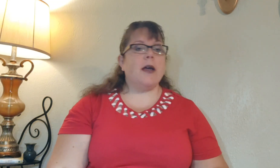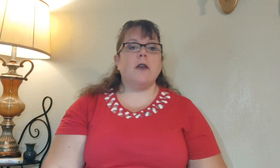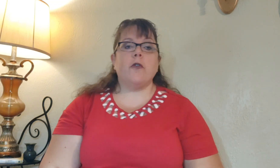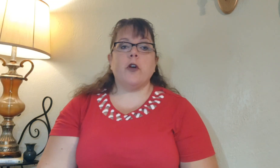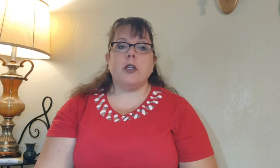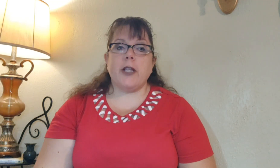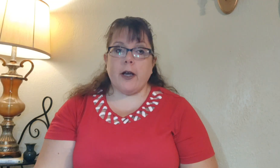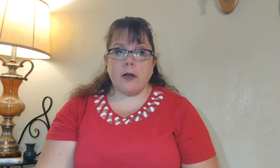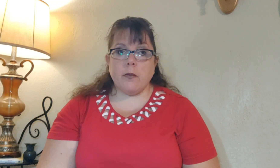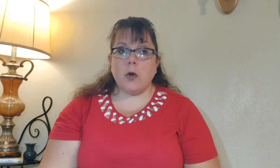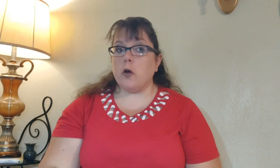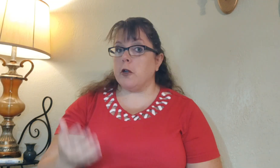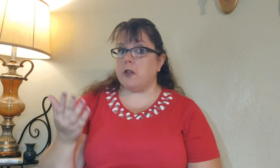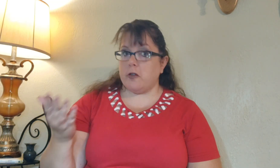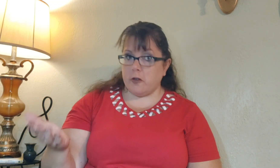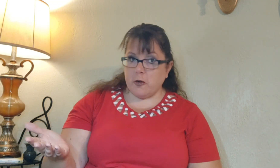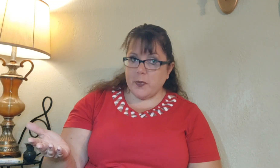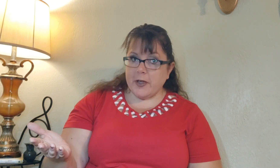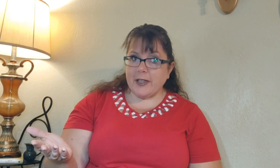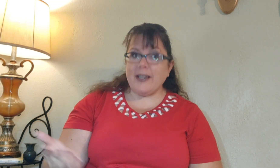And for dumb or stupid,